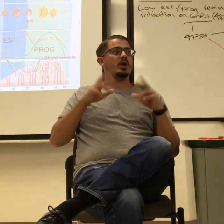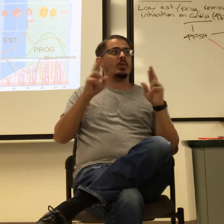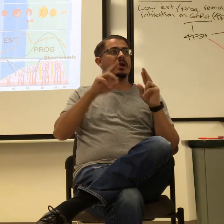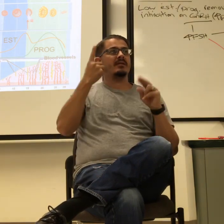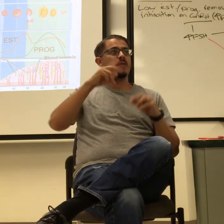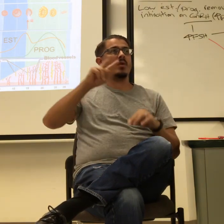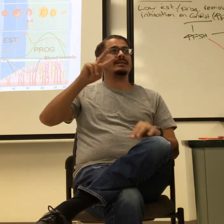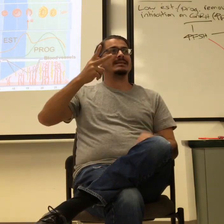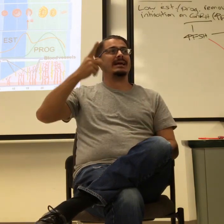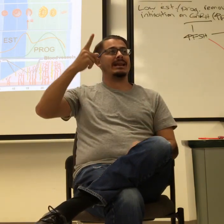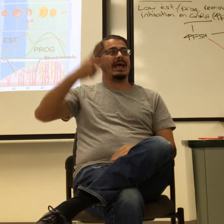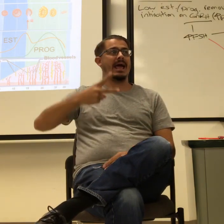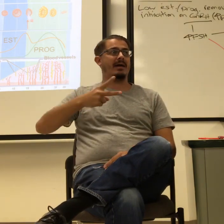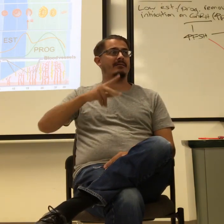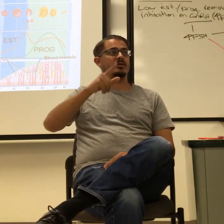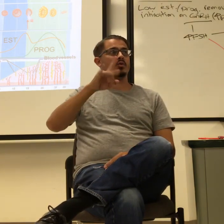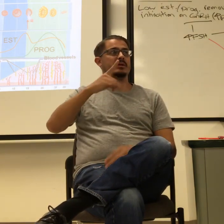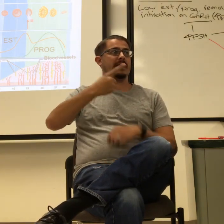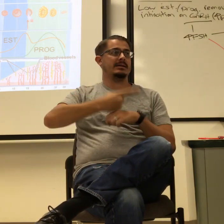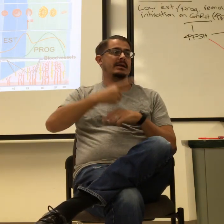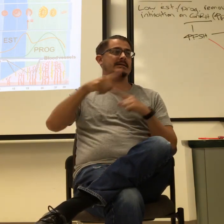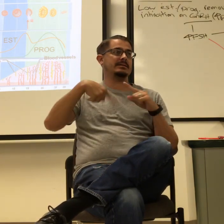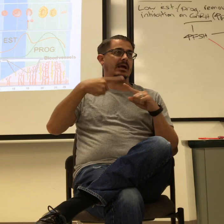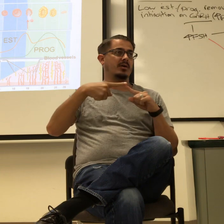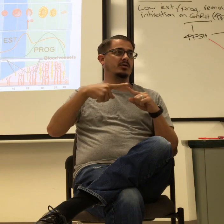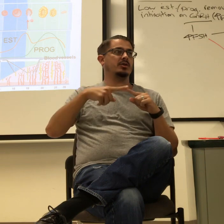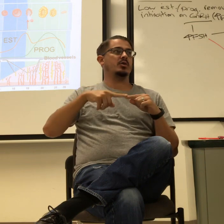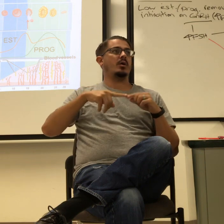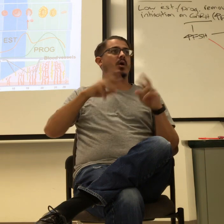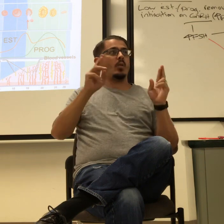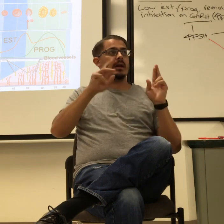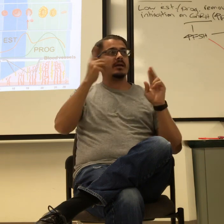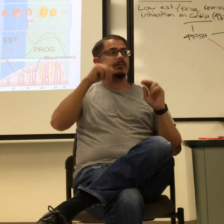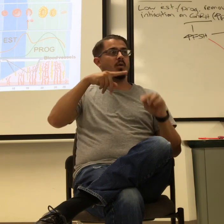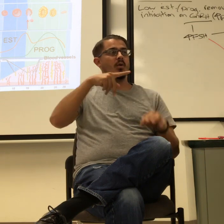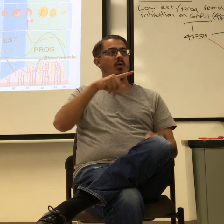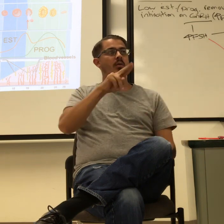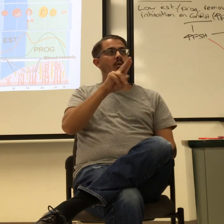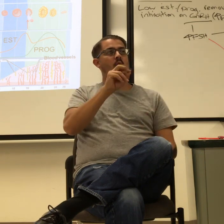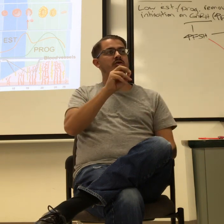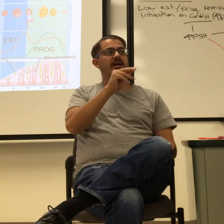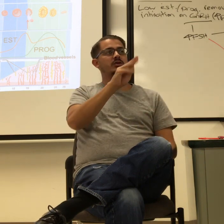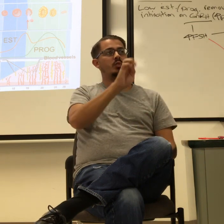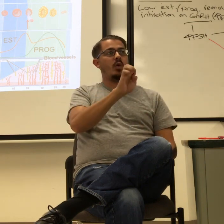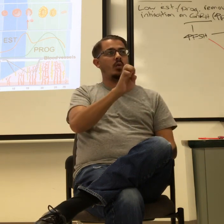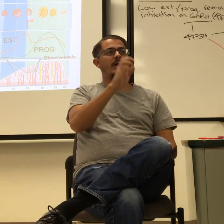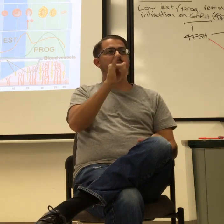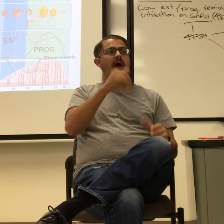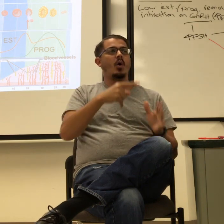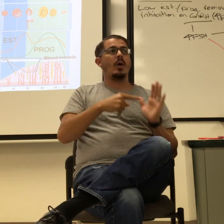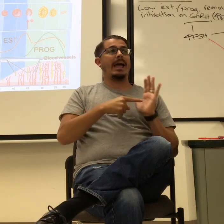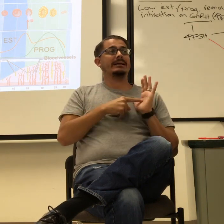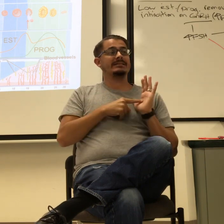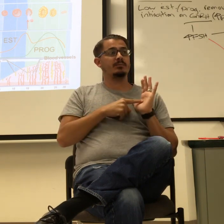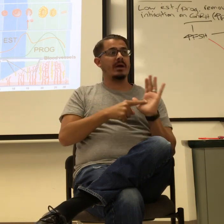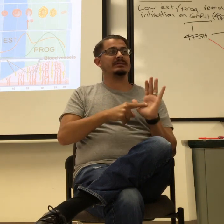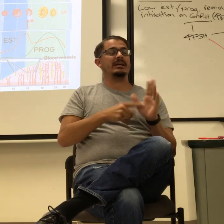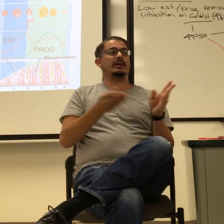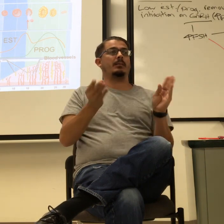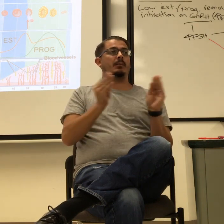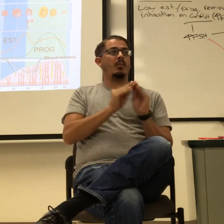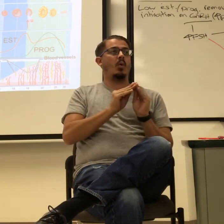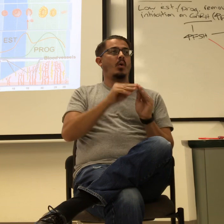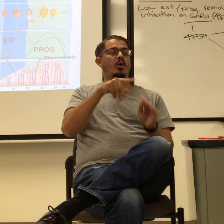second half of this 28-day cycle. So you want to prime for progesterone by now expressing